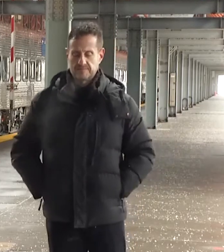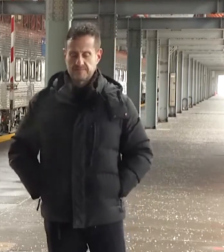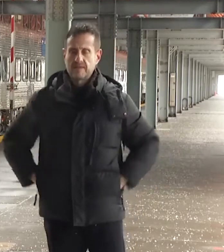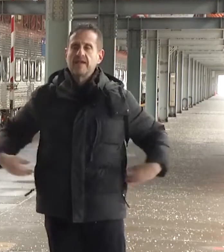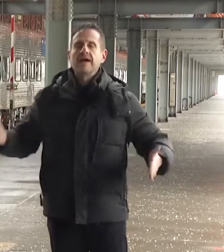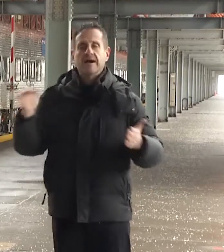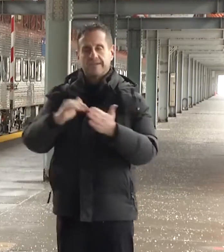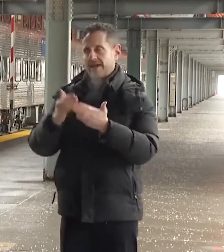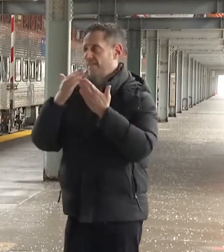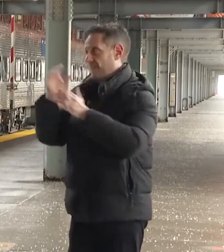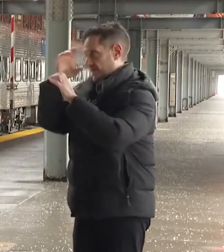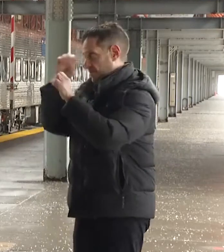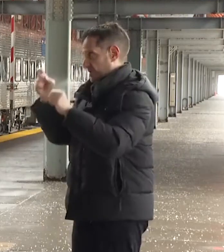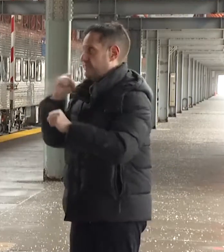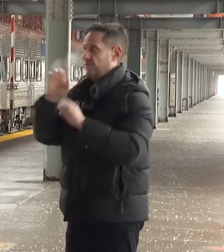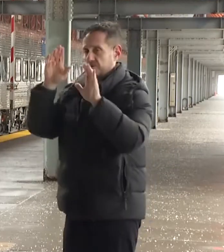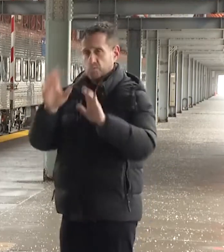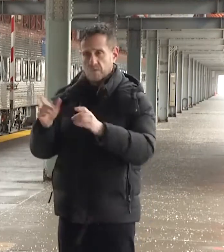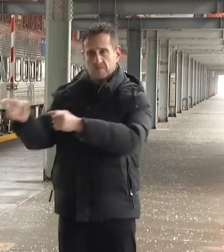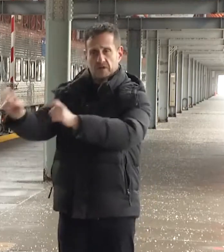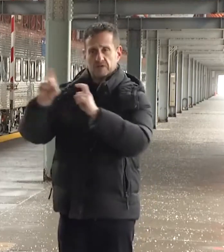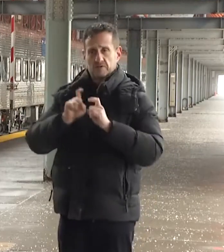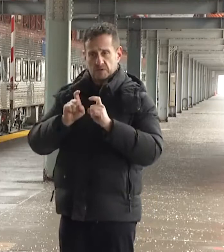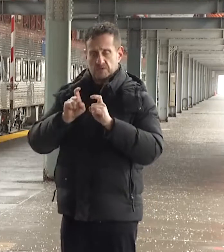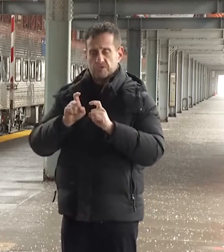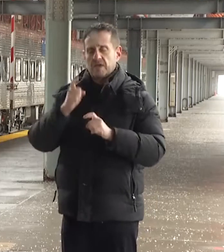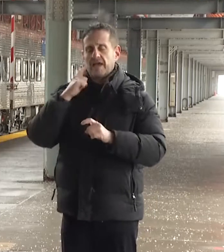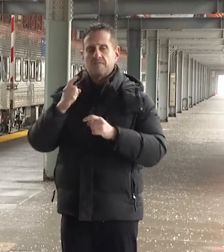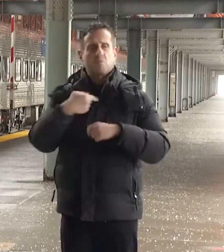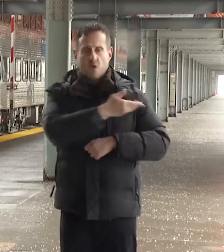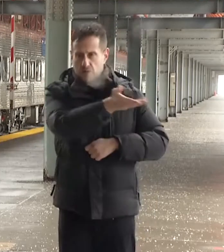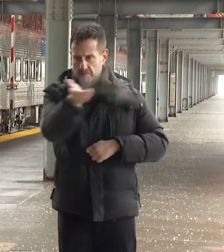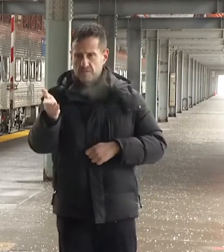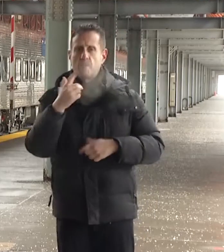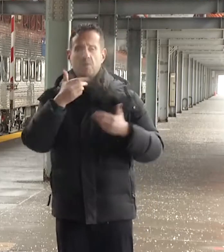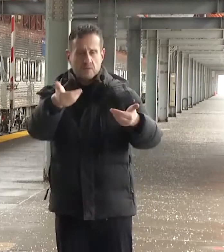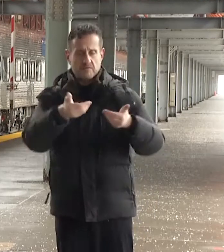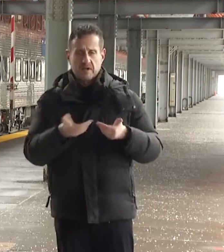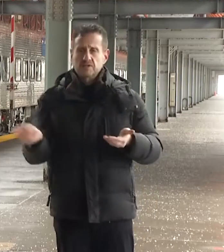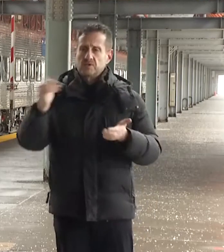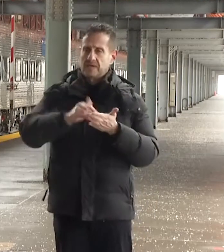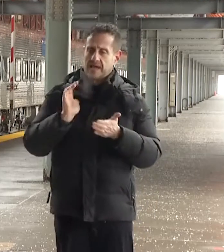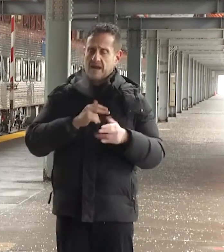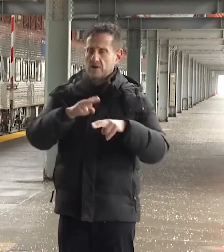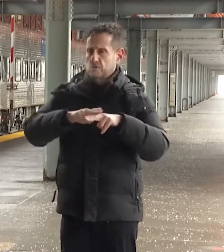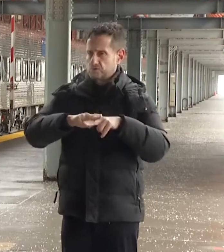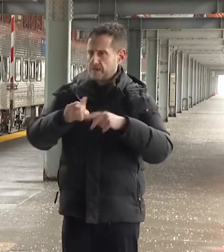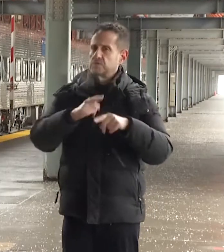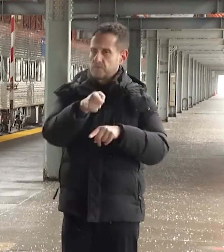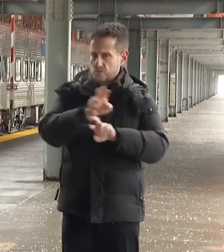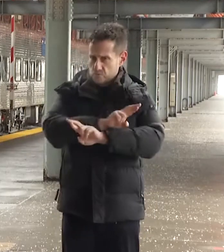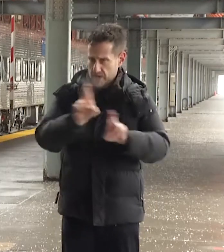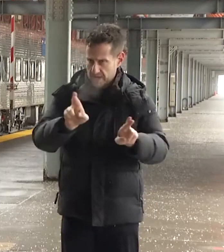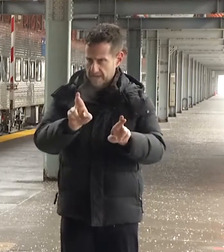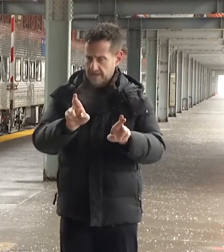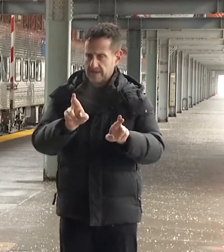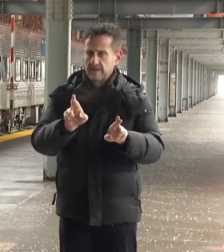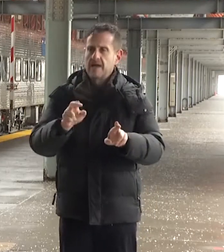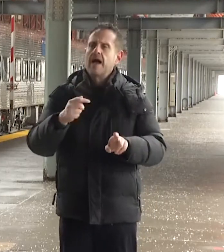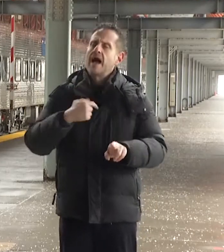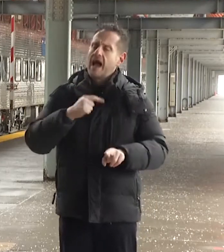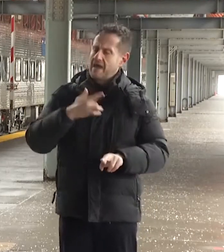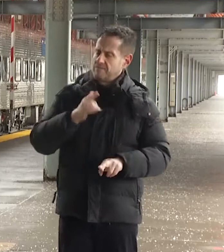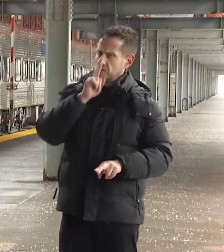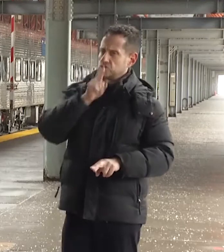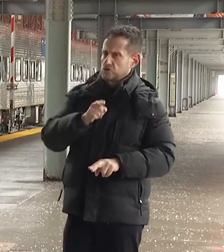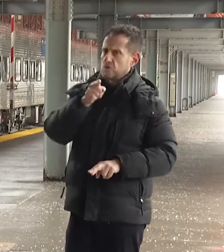President Preckwinkle for this great contribution. And for the rest of you, I'd like to invite you back on our trains whenever you're ready. I'm certain that